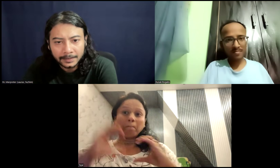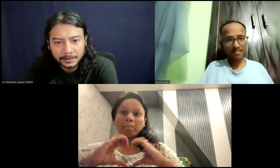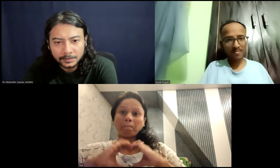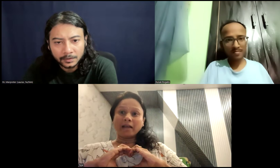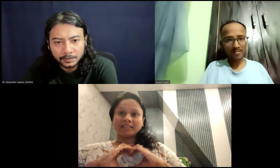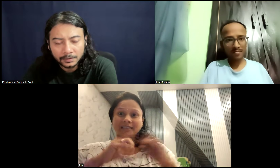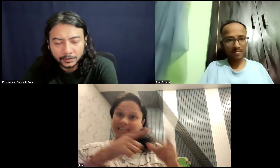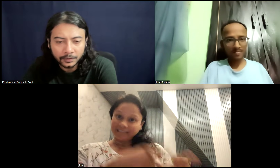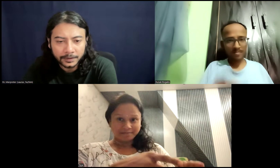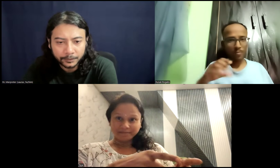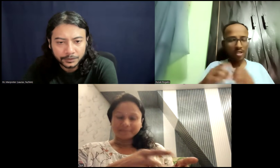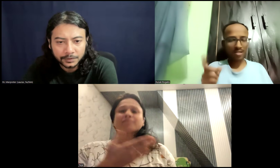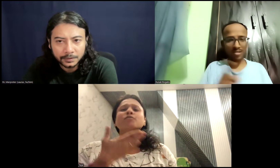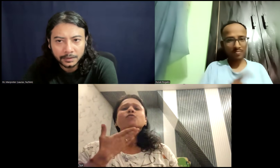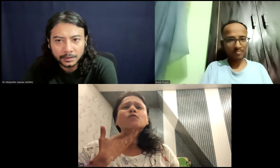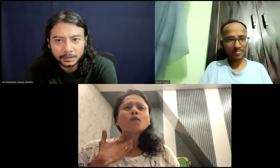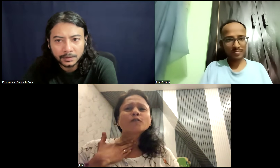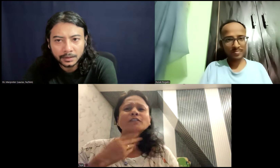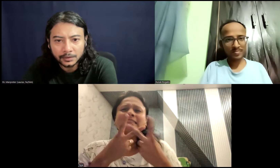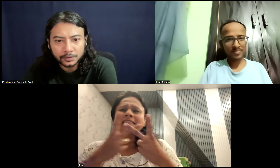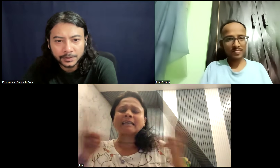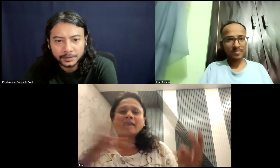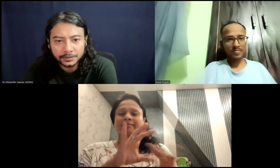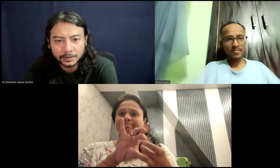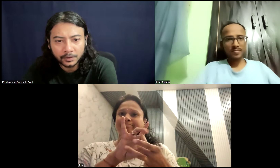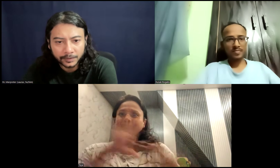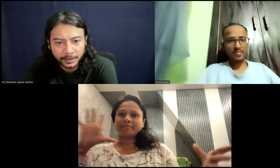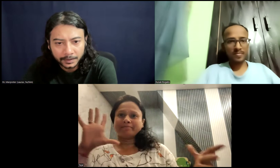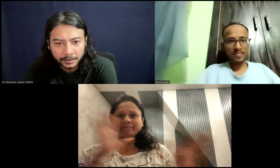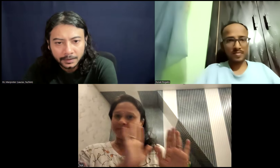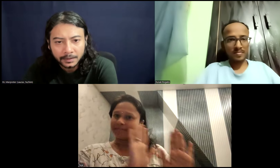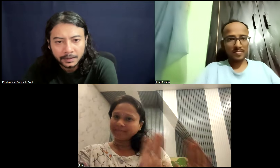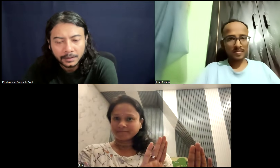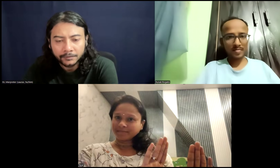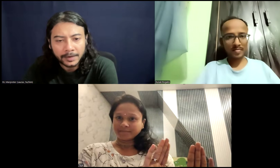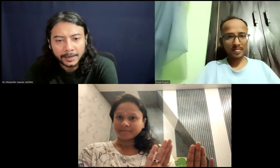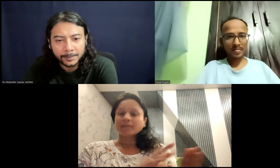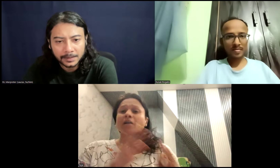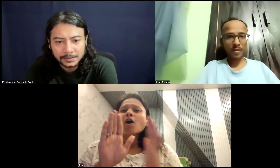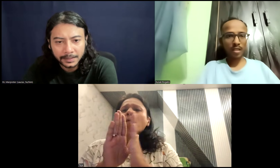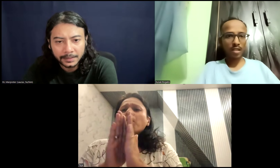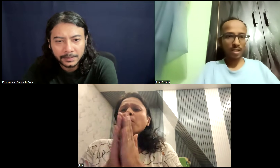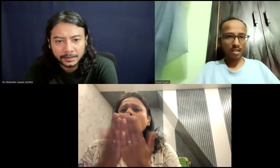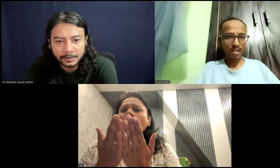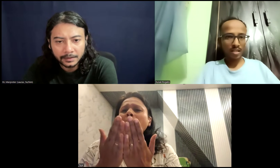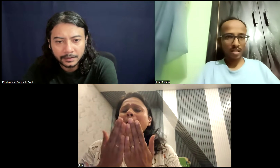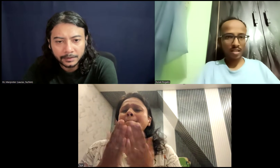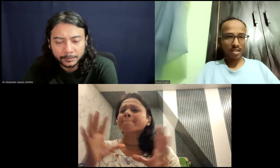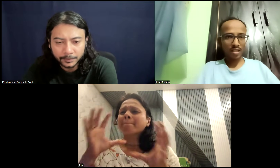and then ISKCON, the devotion association and all of that will help us